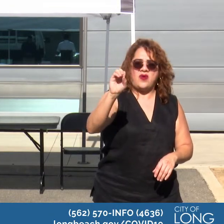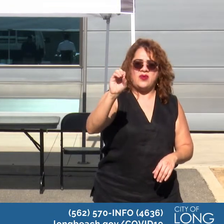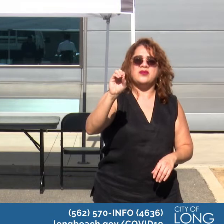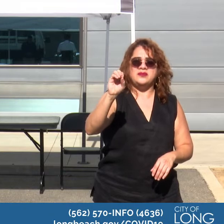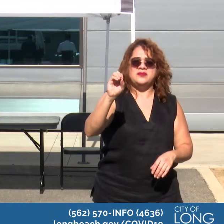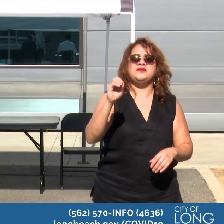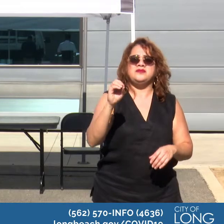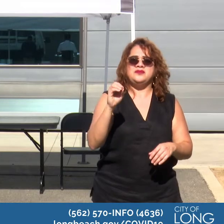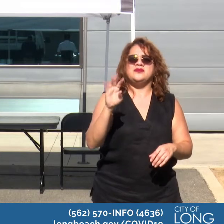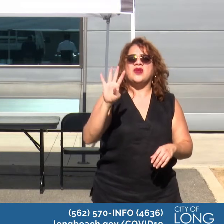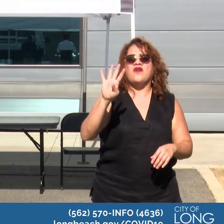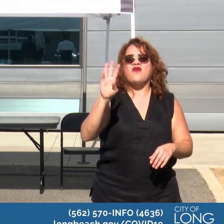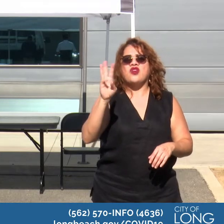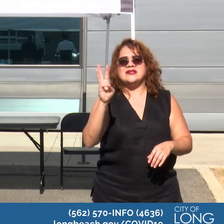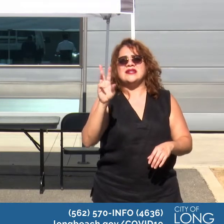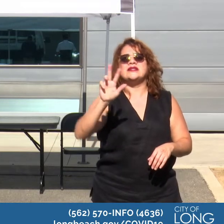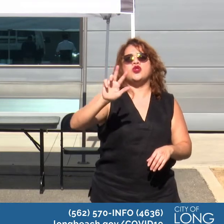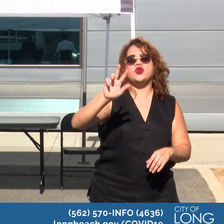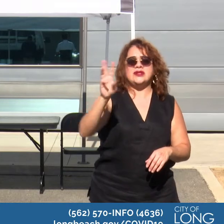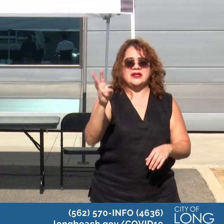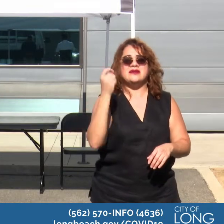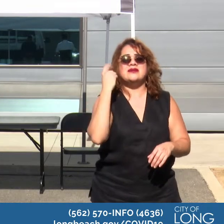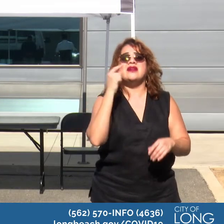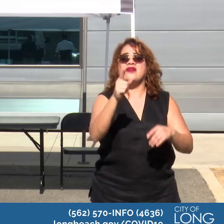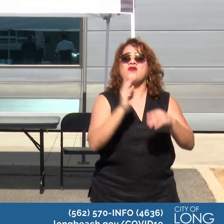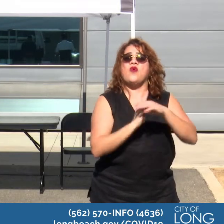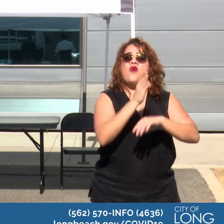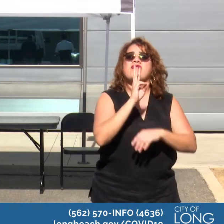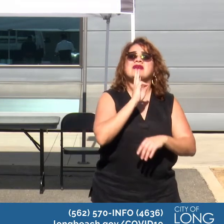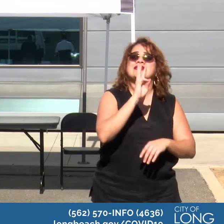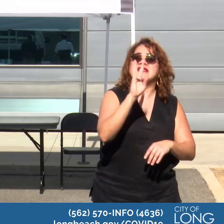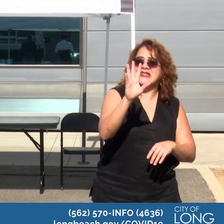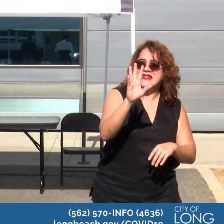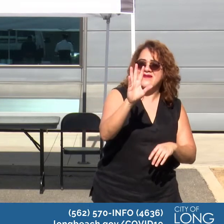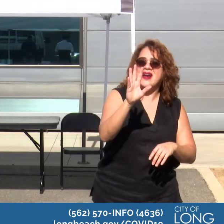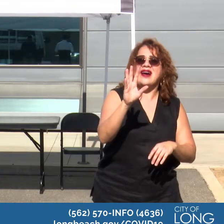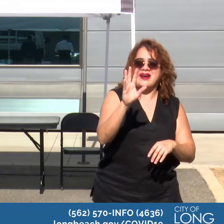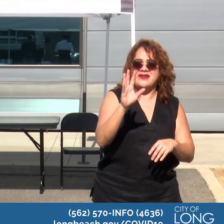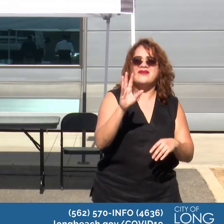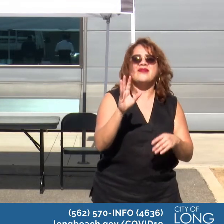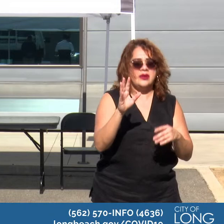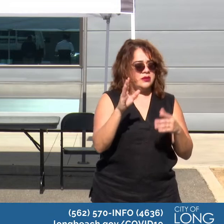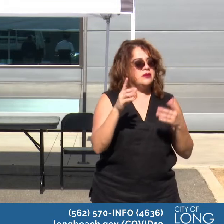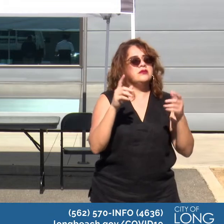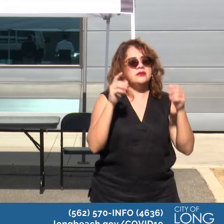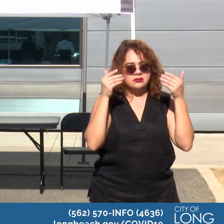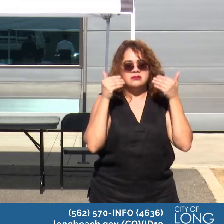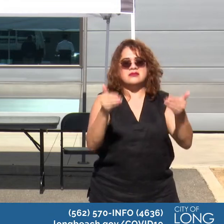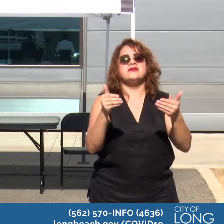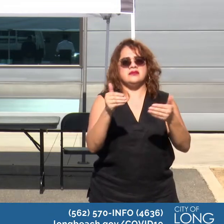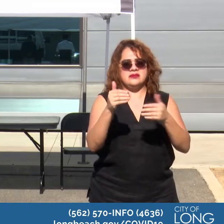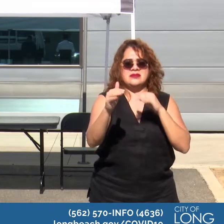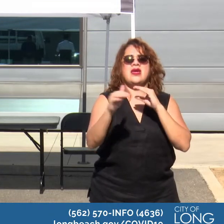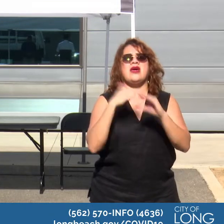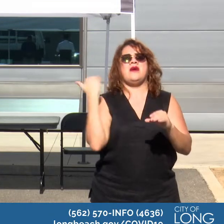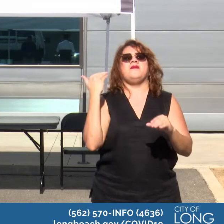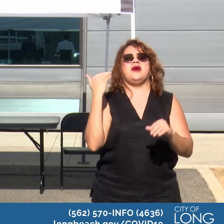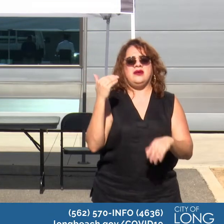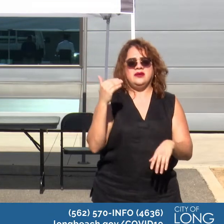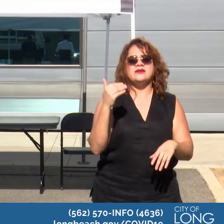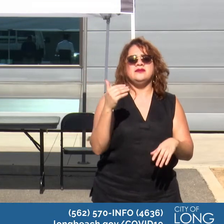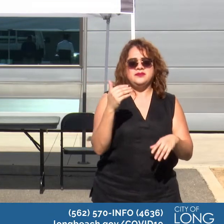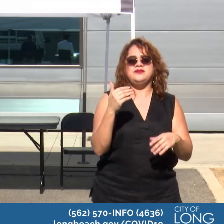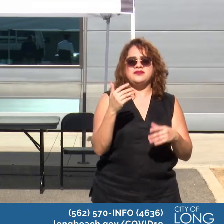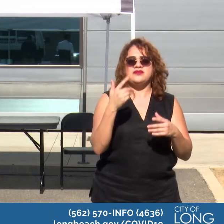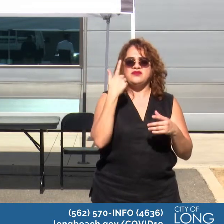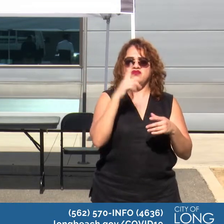clinic if you are over 65 or 65 in Long Beach. And I'm proud to say that Beverly O'Neill, our former mayor,